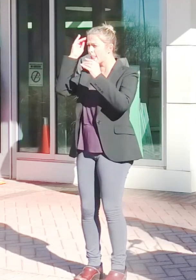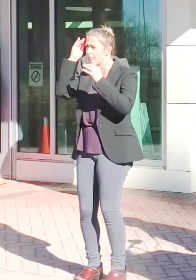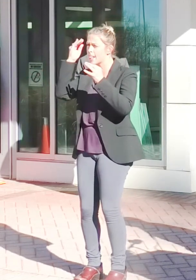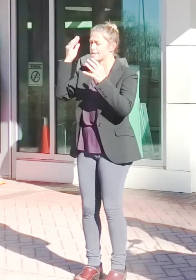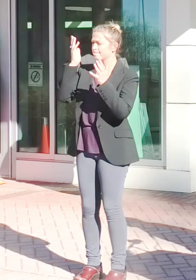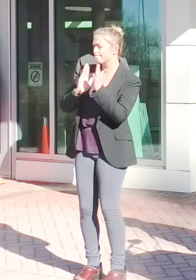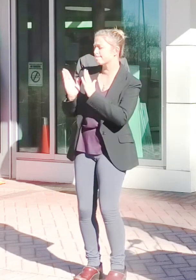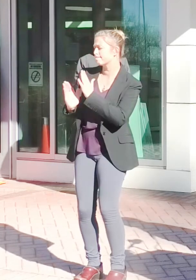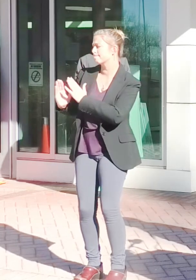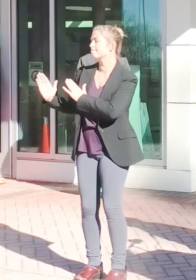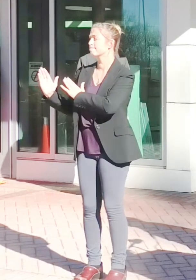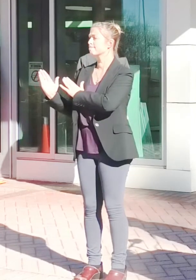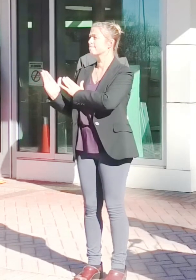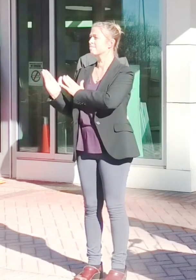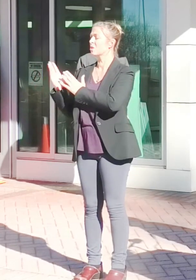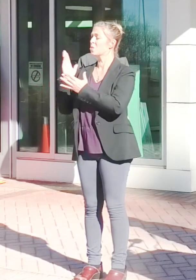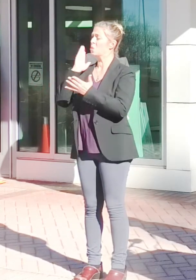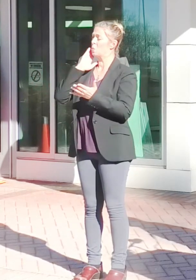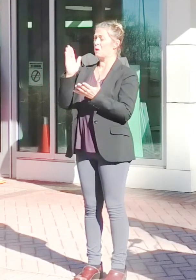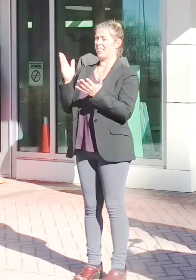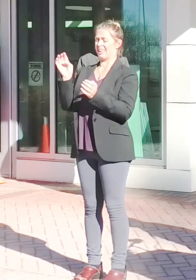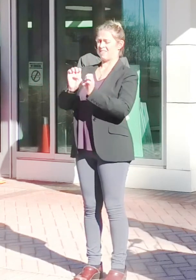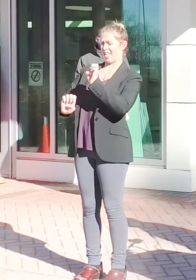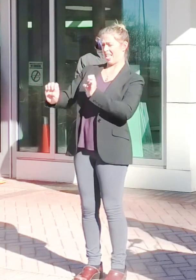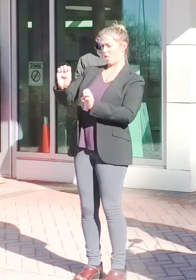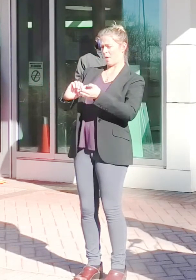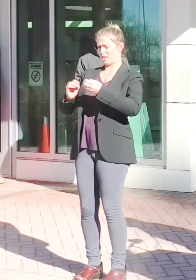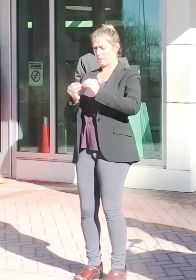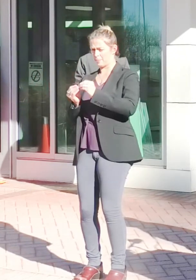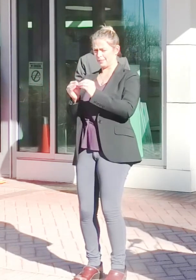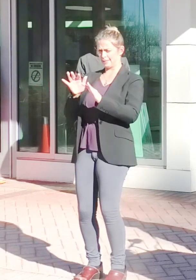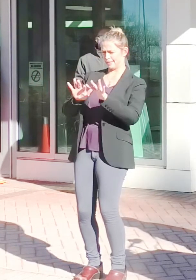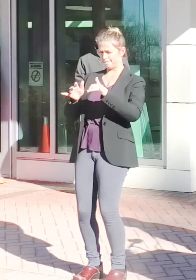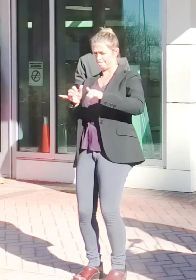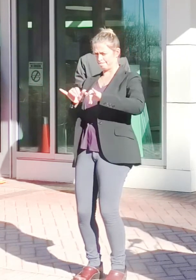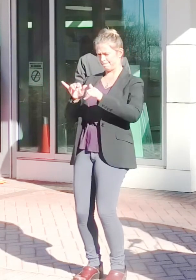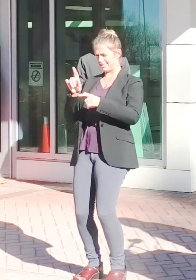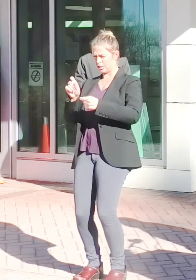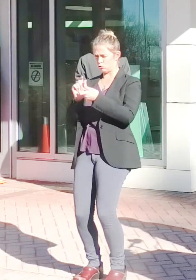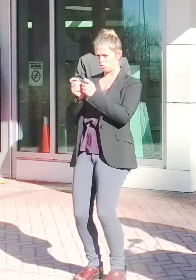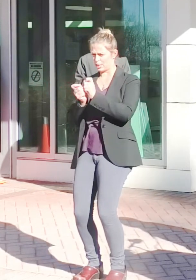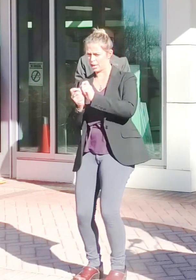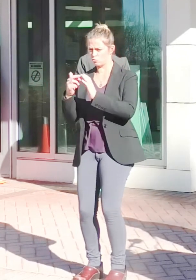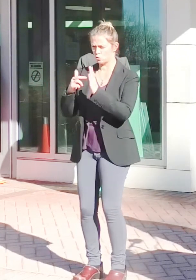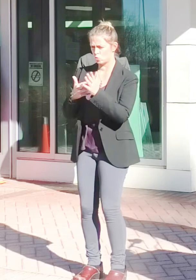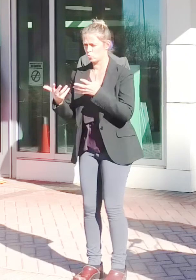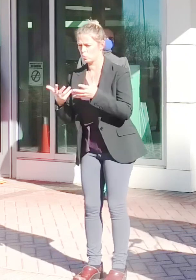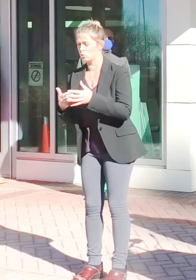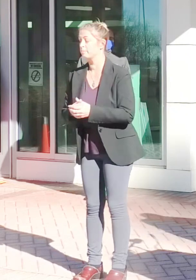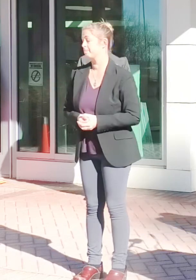whom you heard today to evaluate data constantly and make changes as needed.